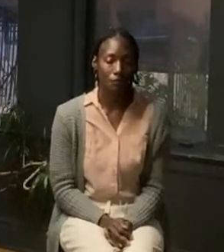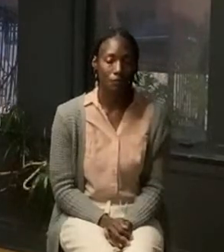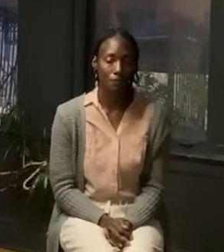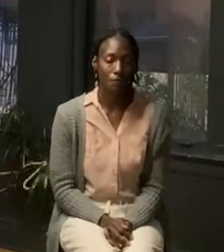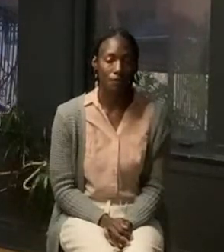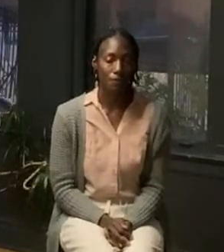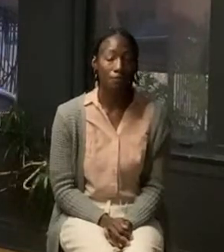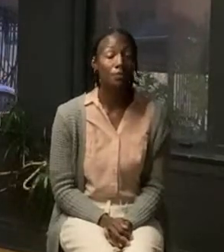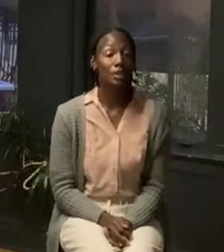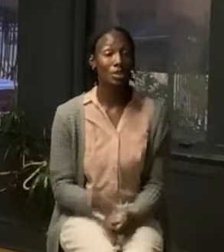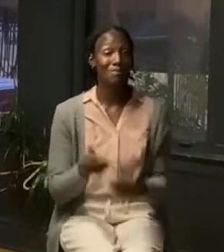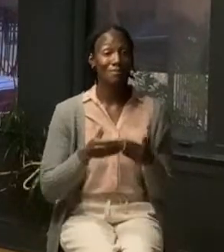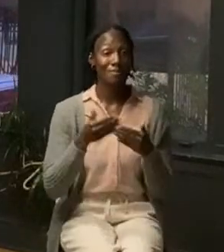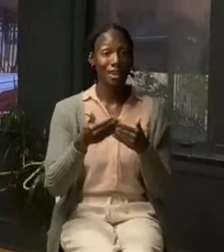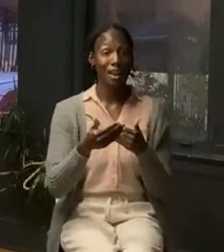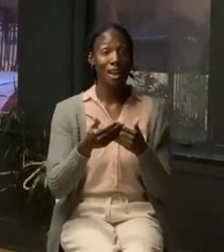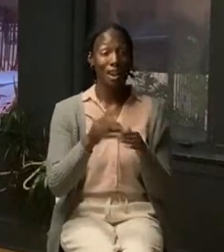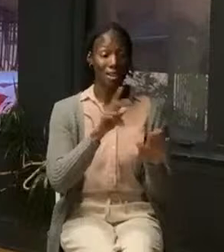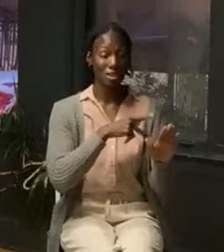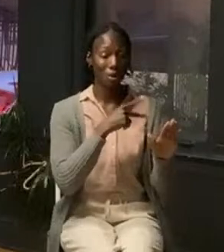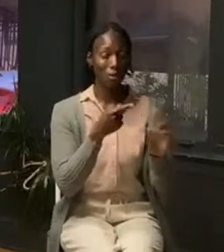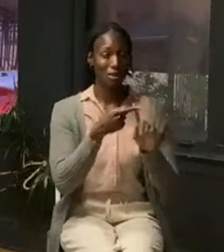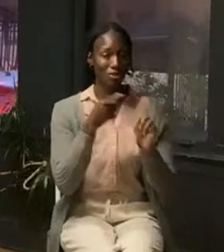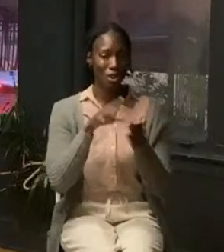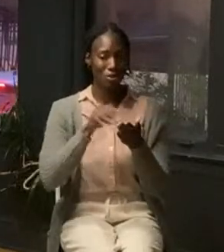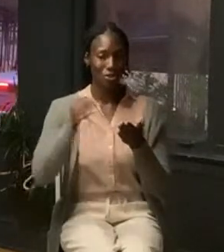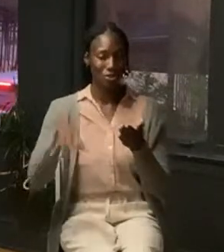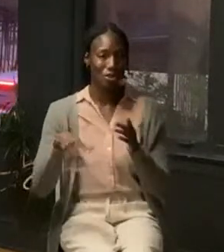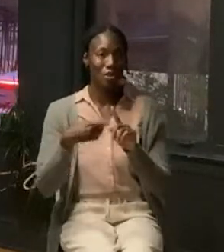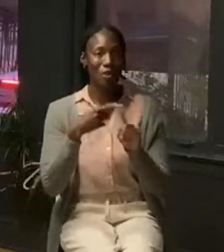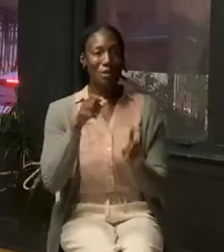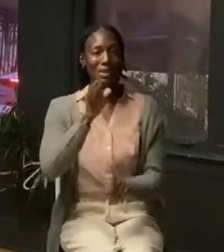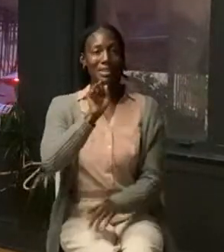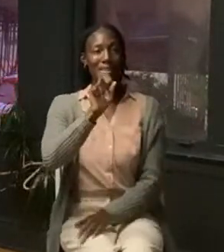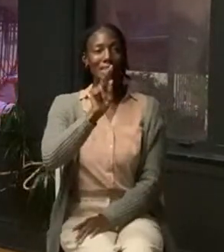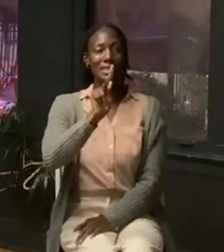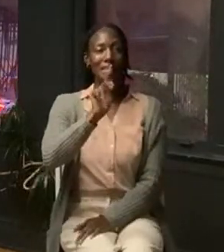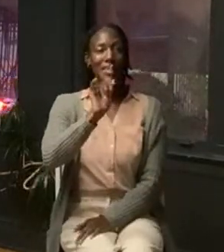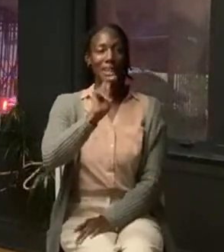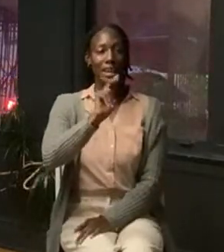This is from a student at Skinner North Classical School.